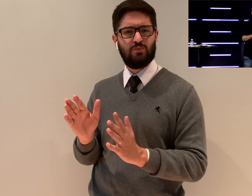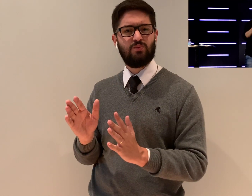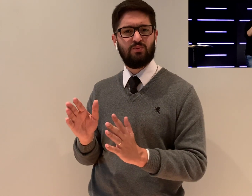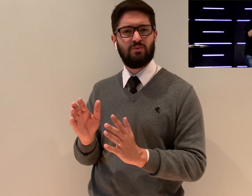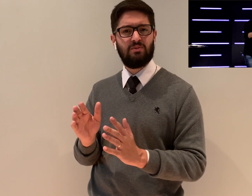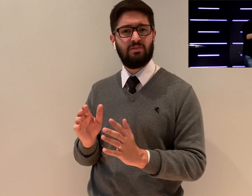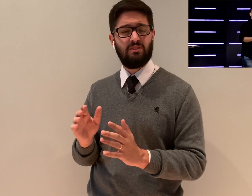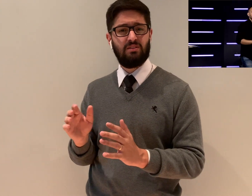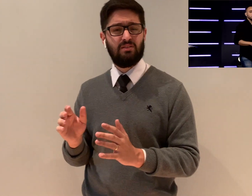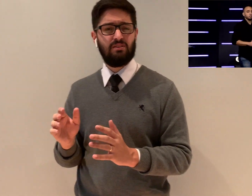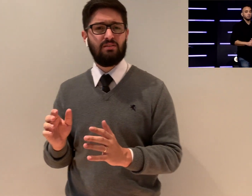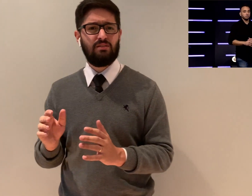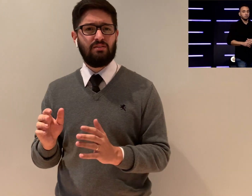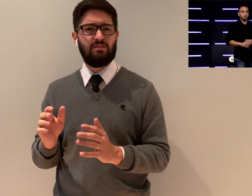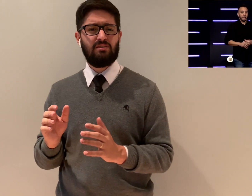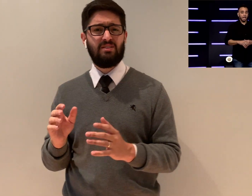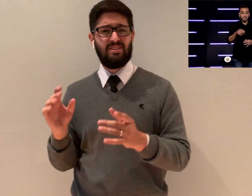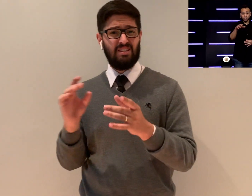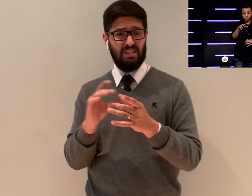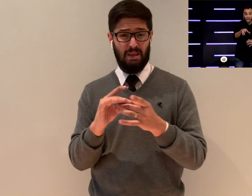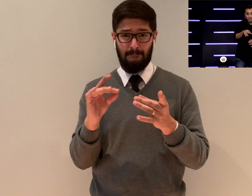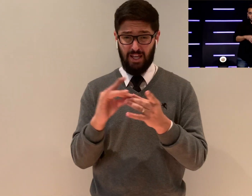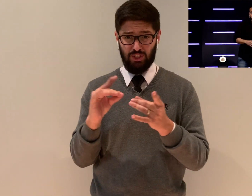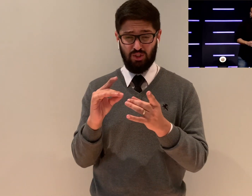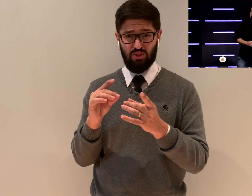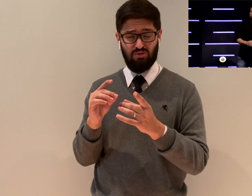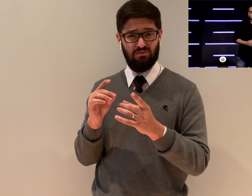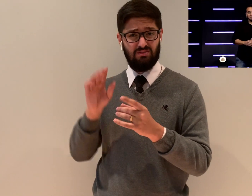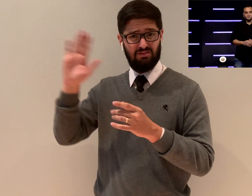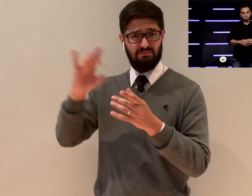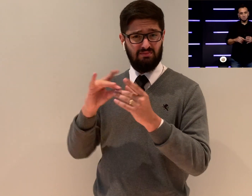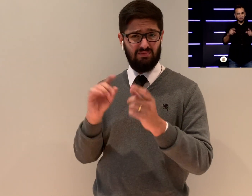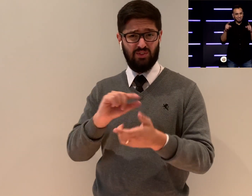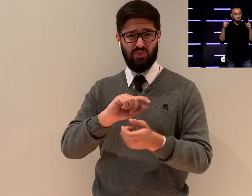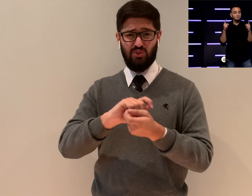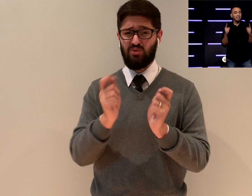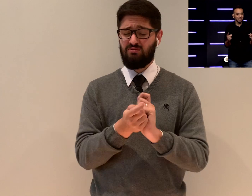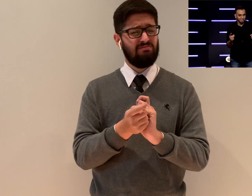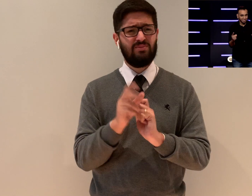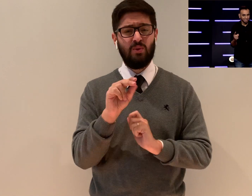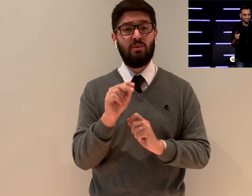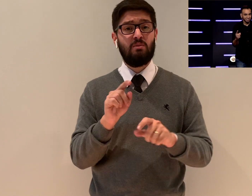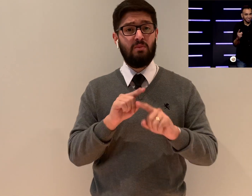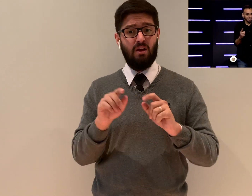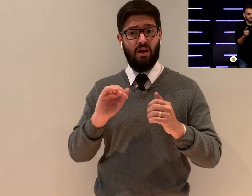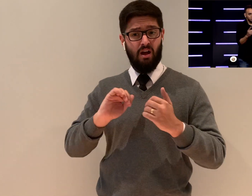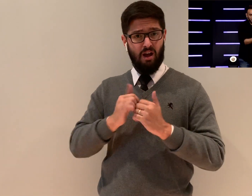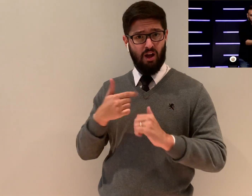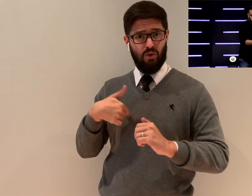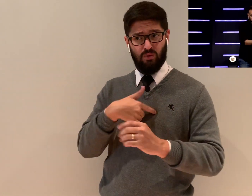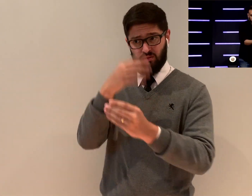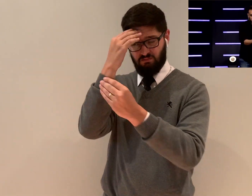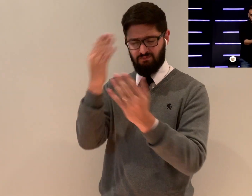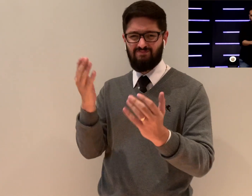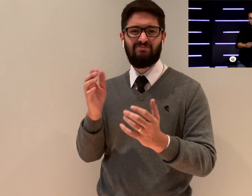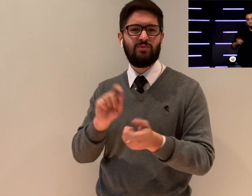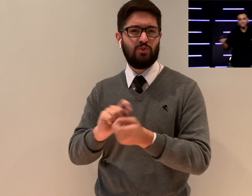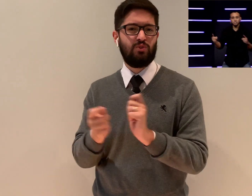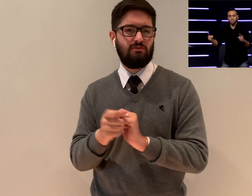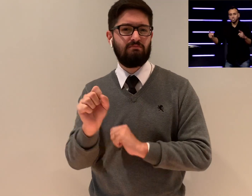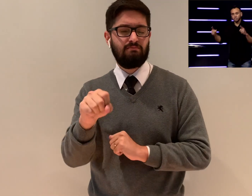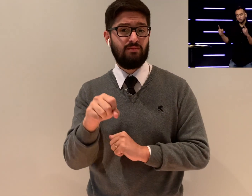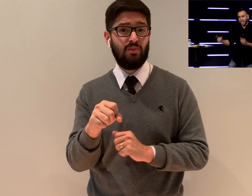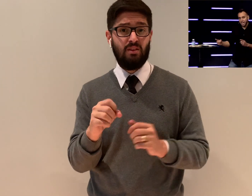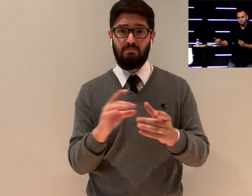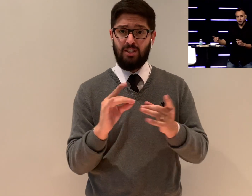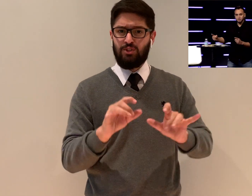You see, the message has not changed, but the methods change. The